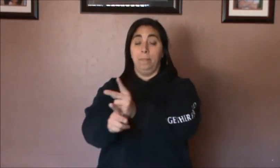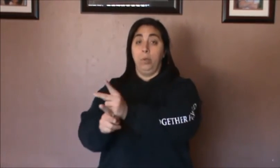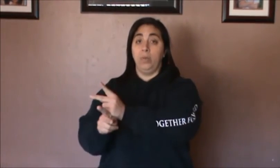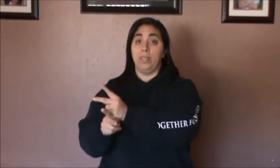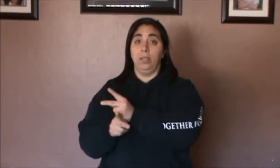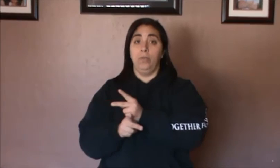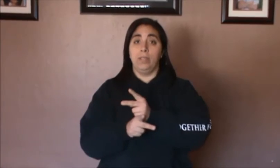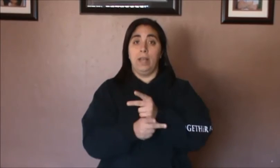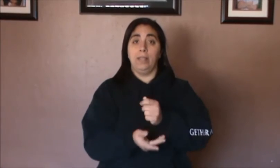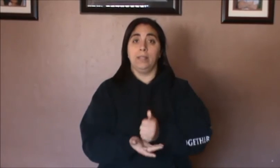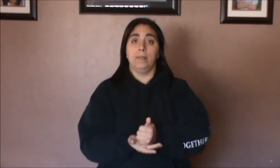but we still do the signs.